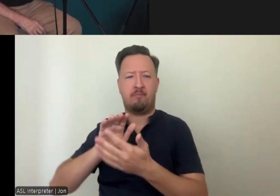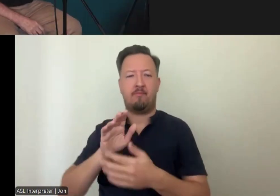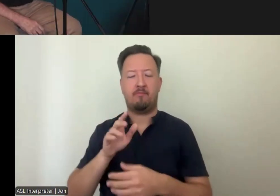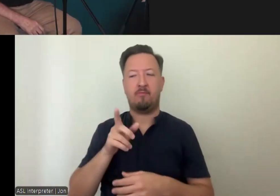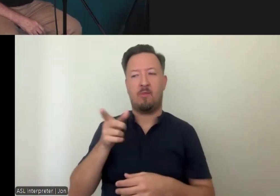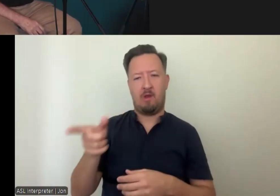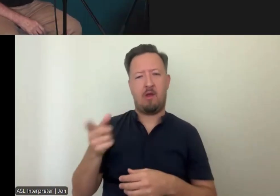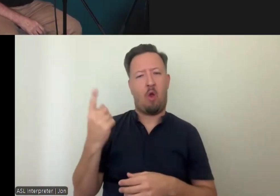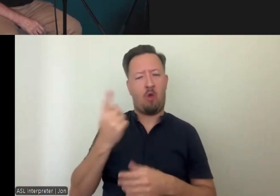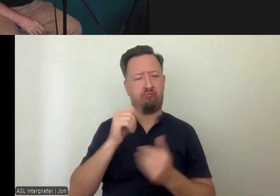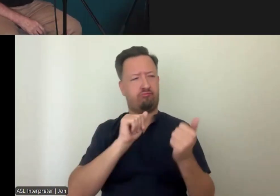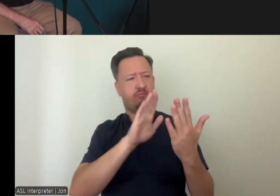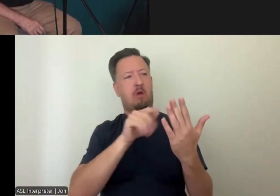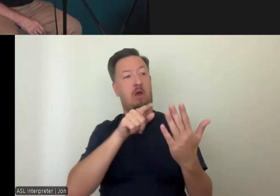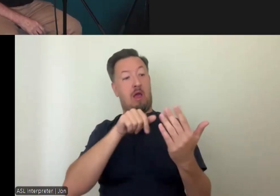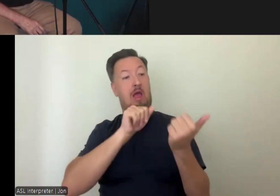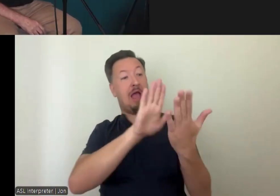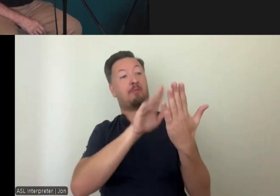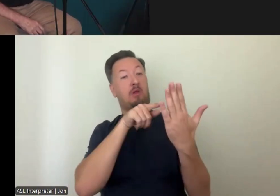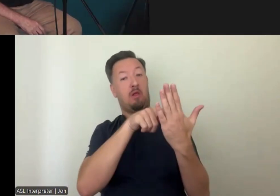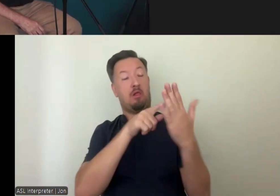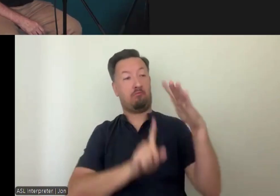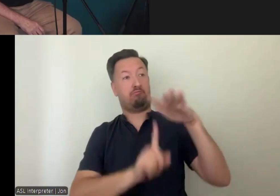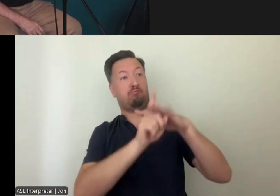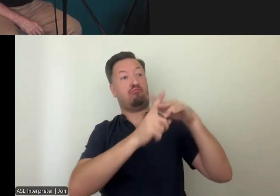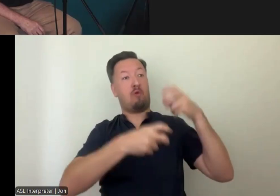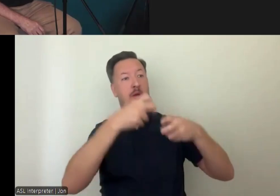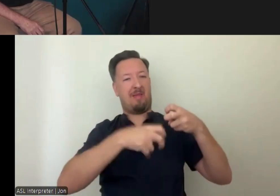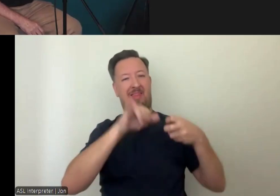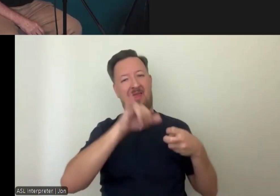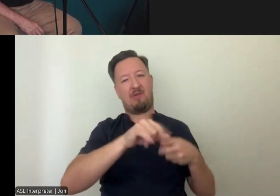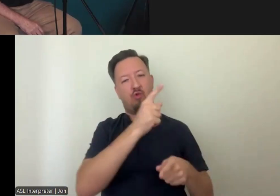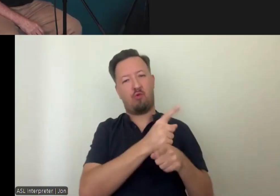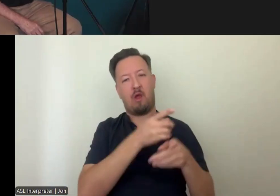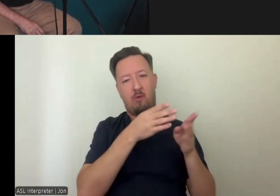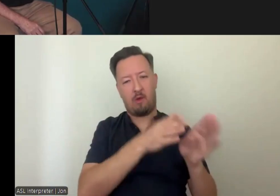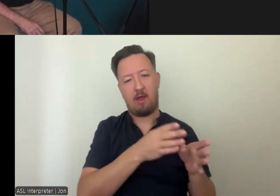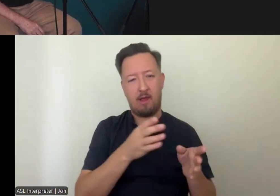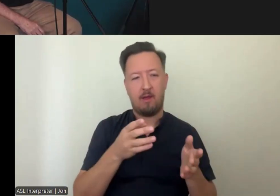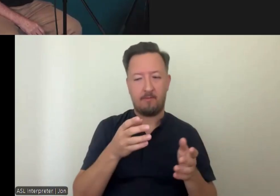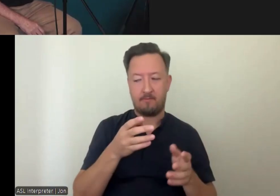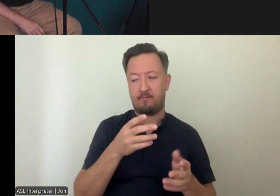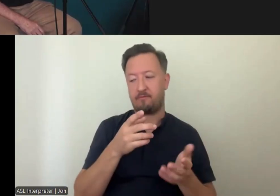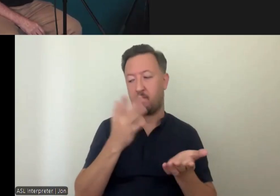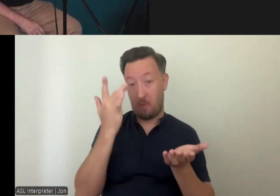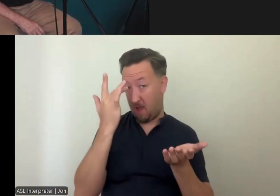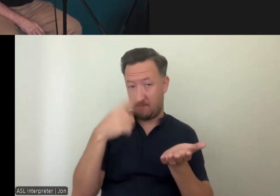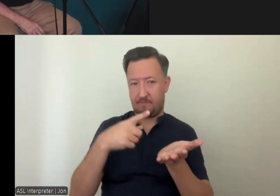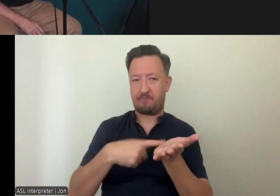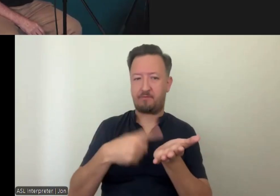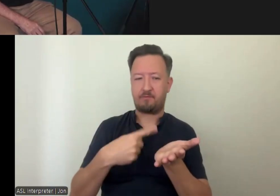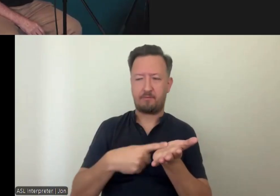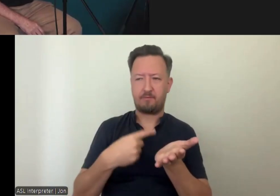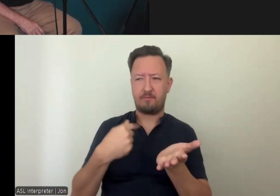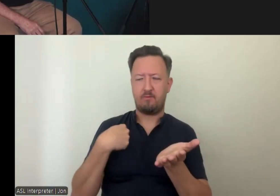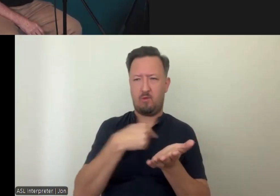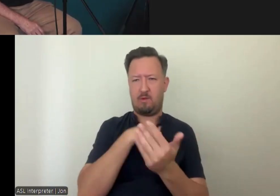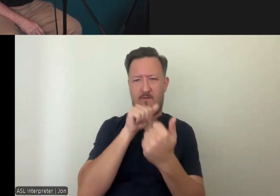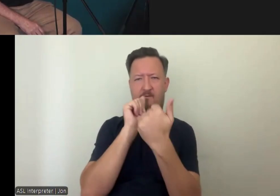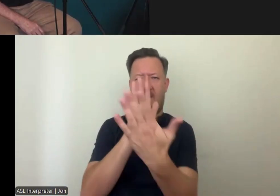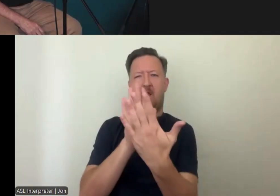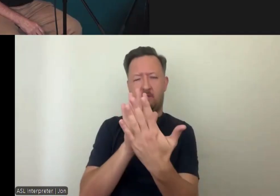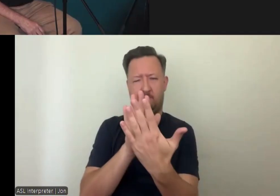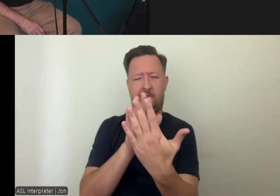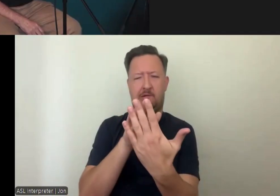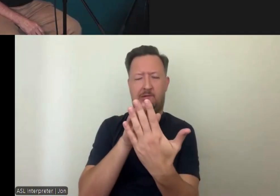like, the obstacle is the way, meaning what? Sometimes we face obstacles and all we can do